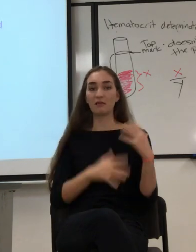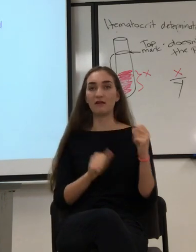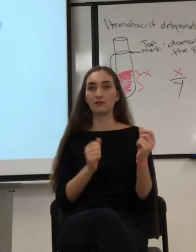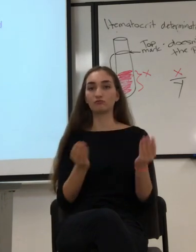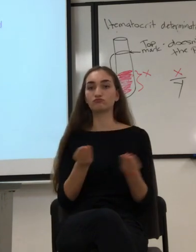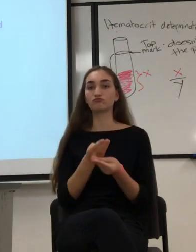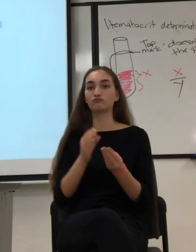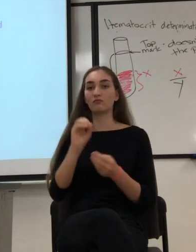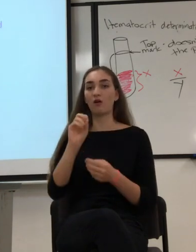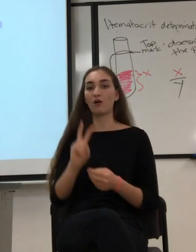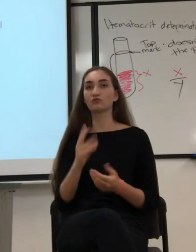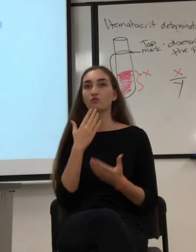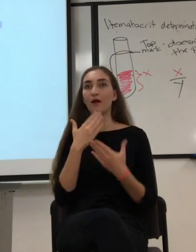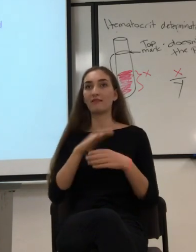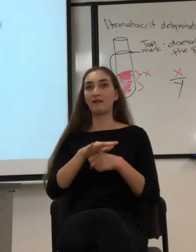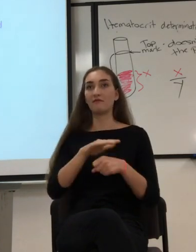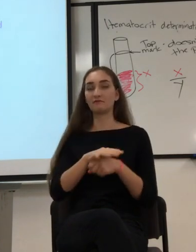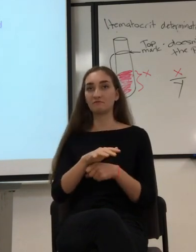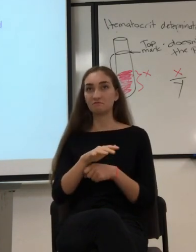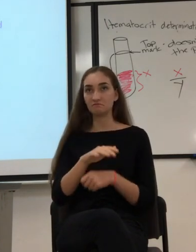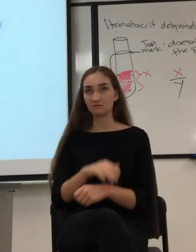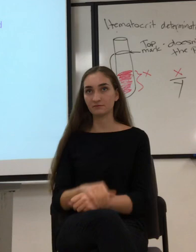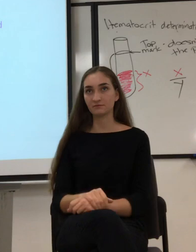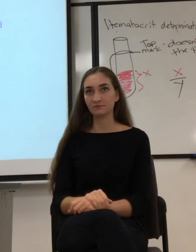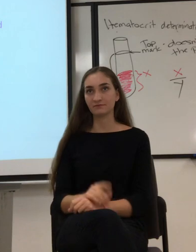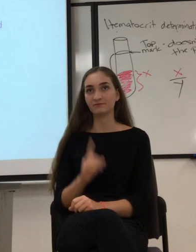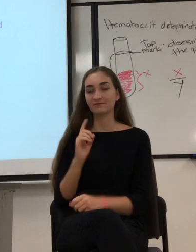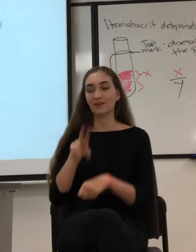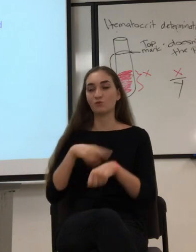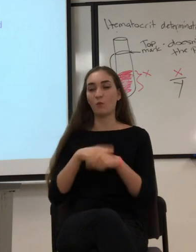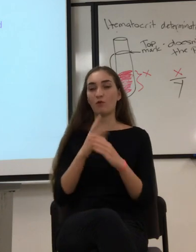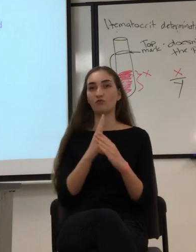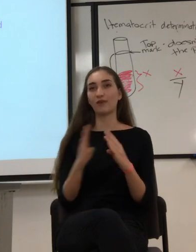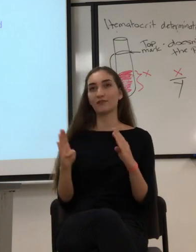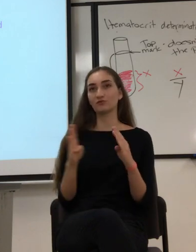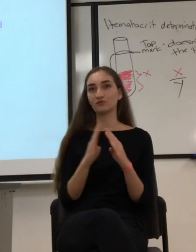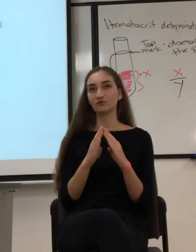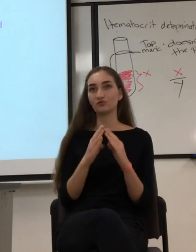patient. So here's the normal range per deciliter of blood.